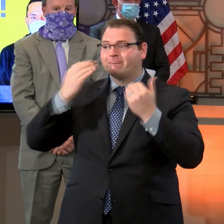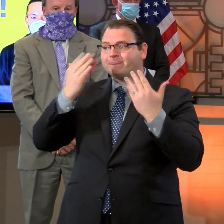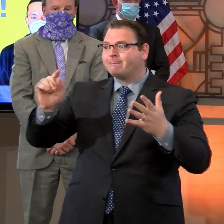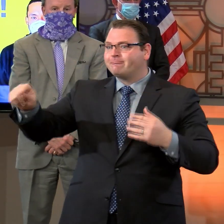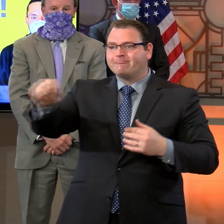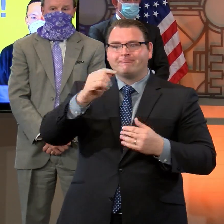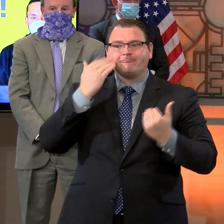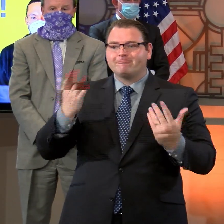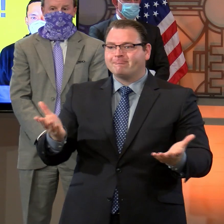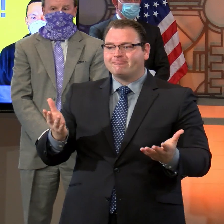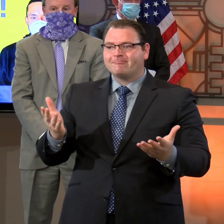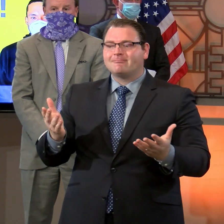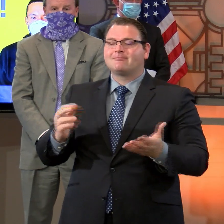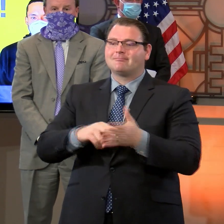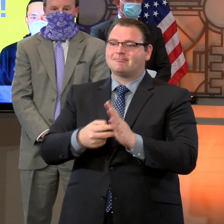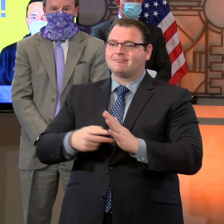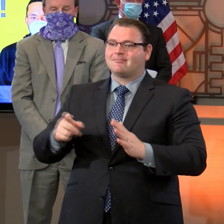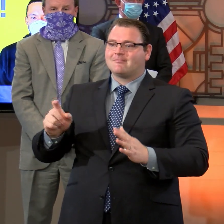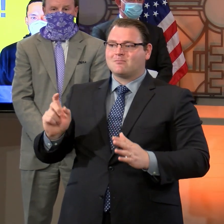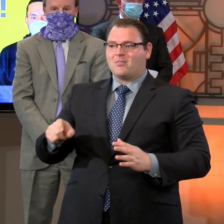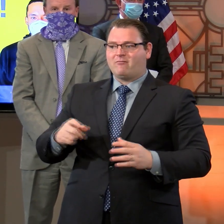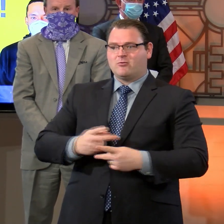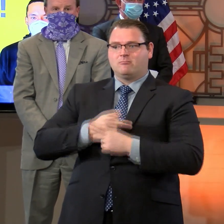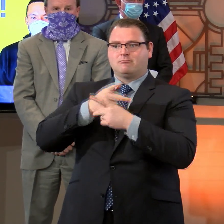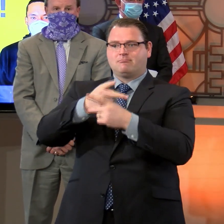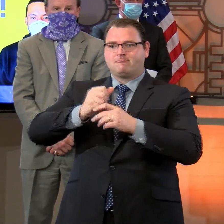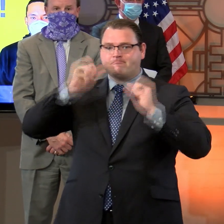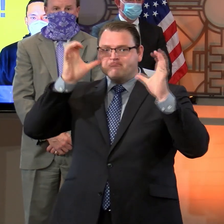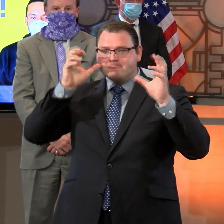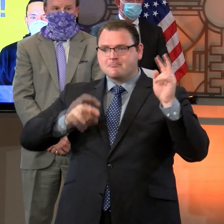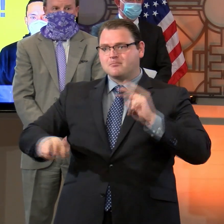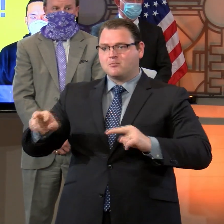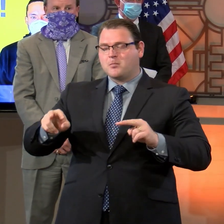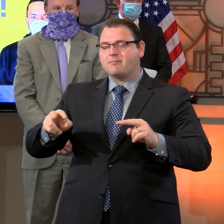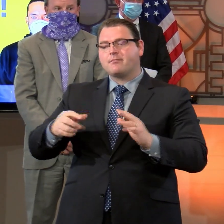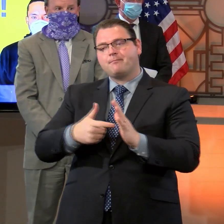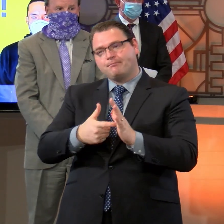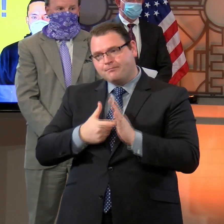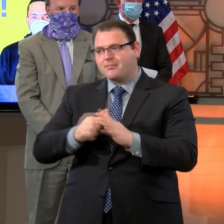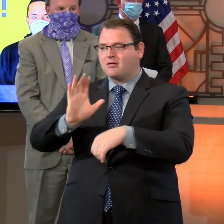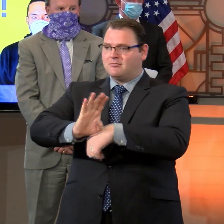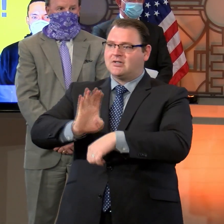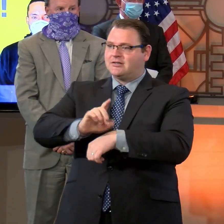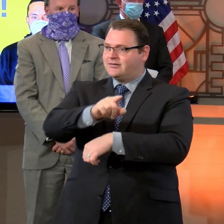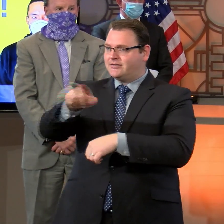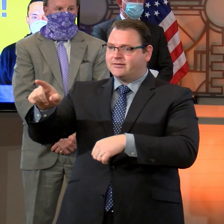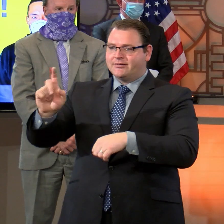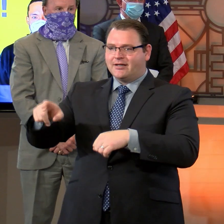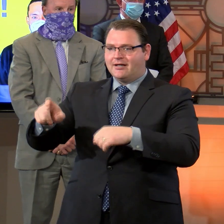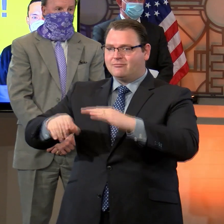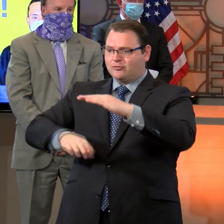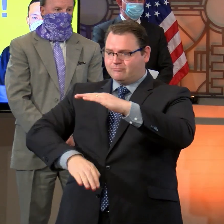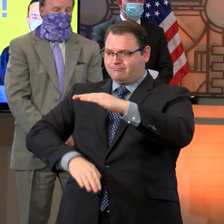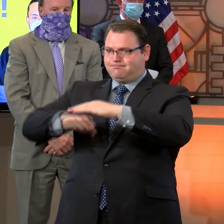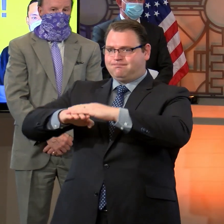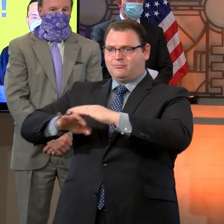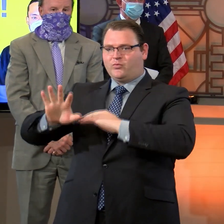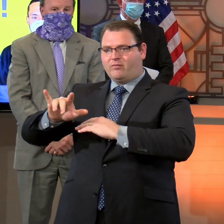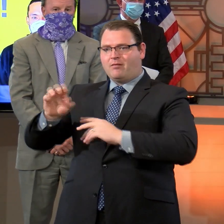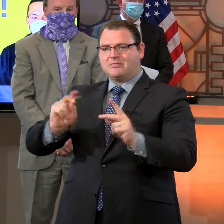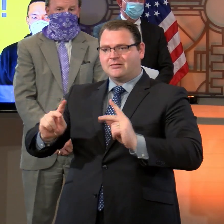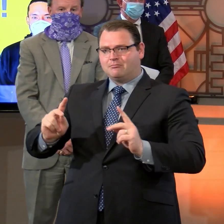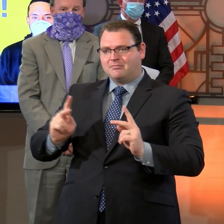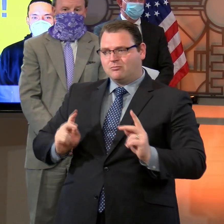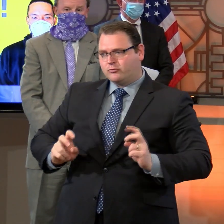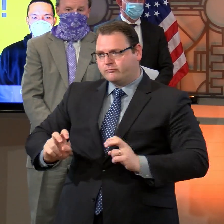occupancy and will self-police themselves and will take the necessary steps, as Marvin indicated, to make sure you're